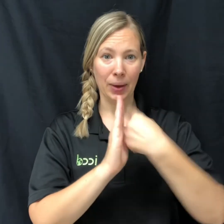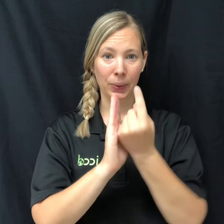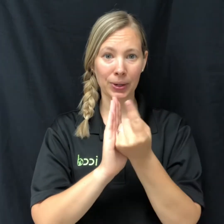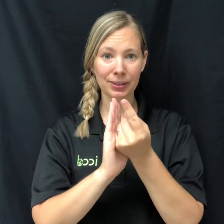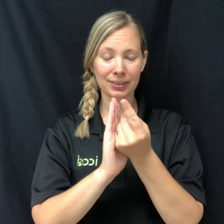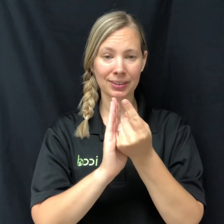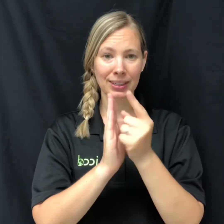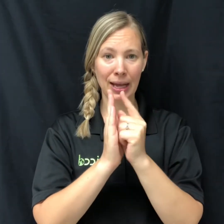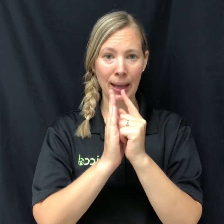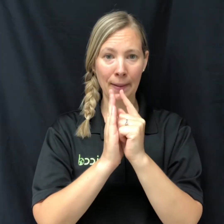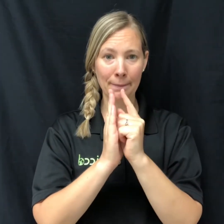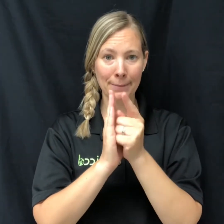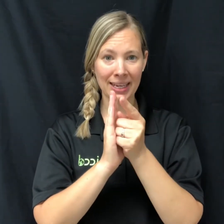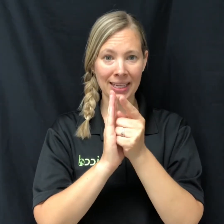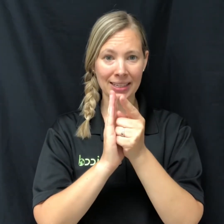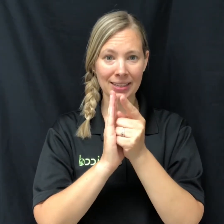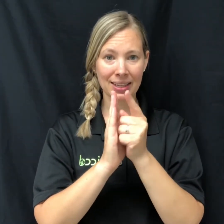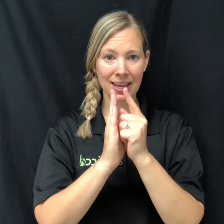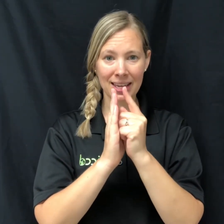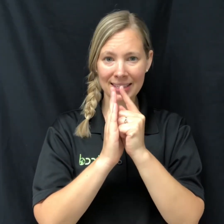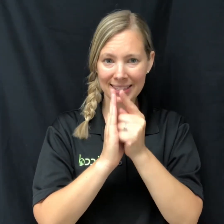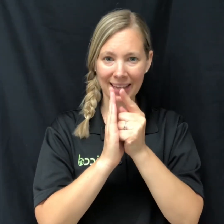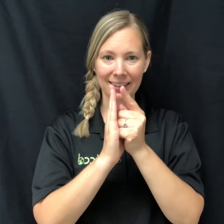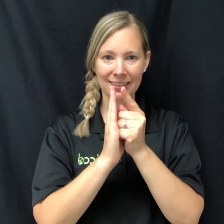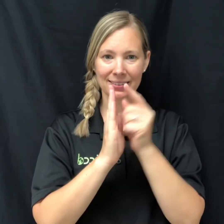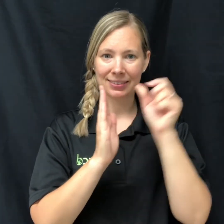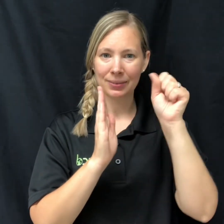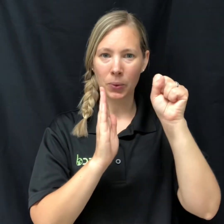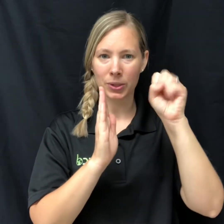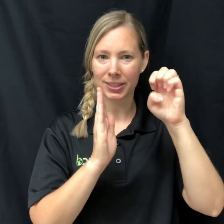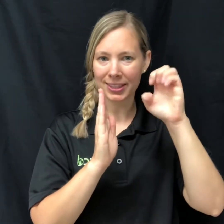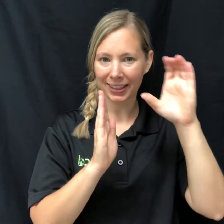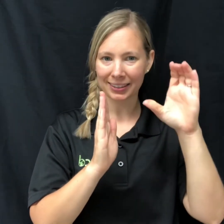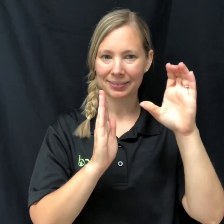hour, minute, second, or second.